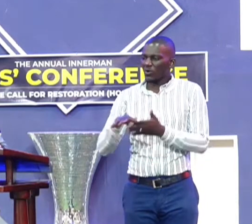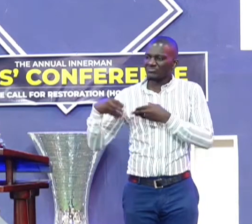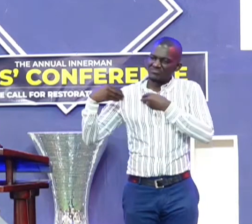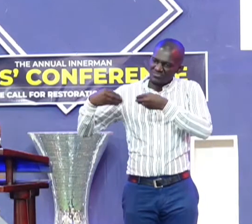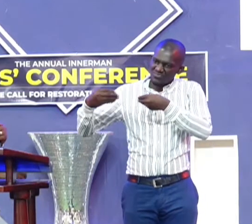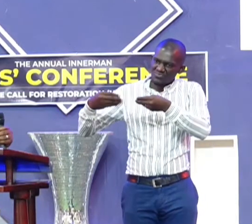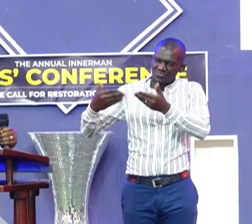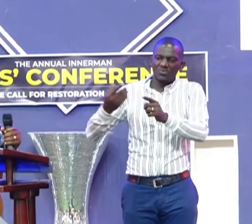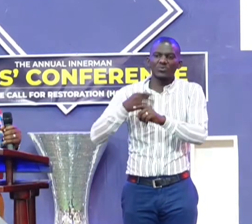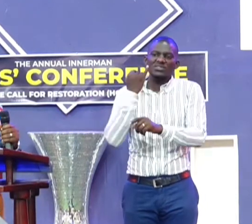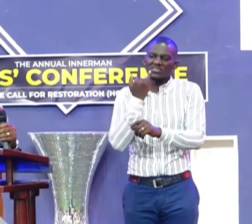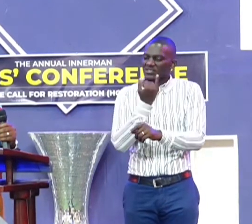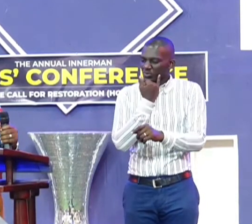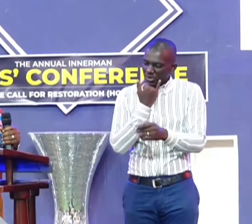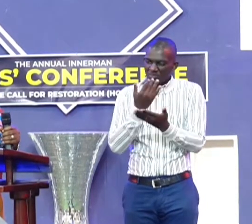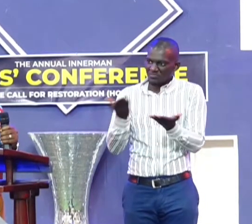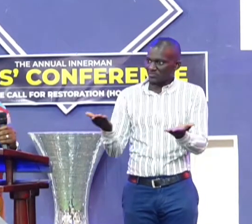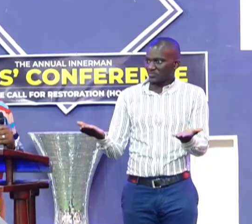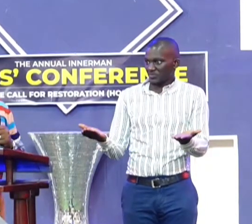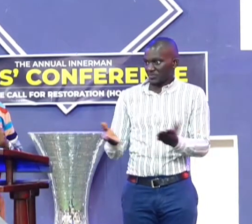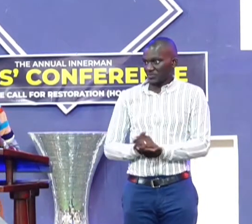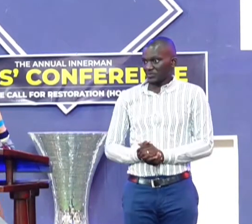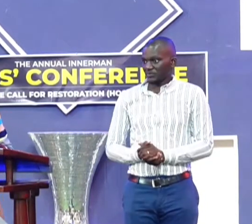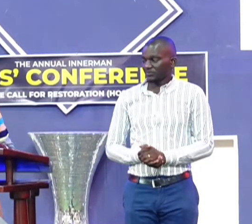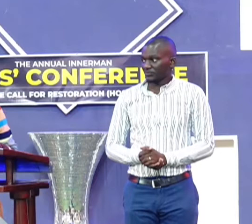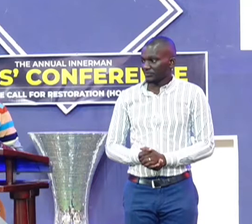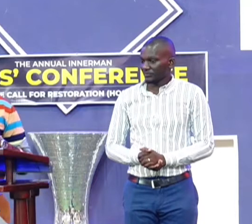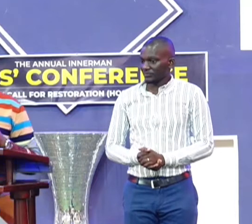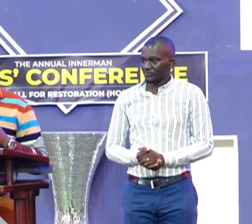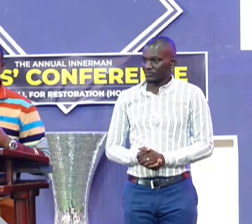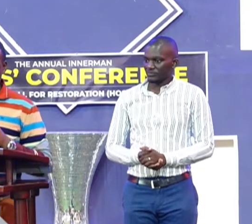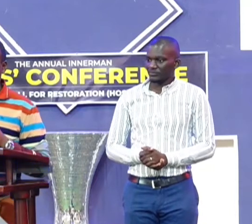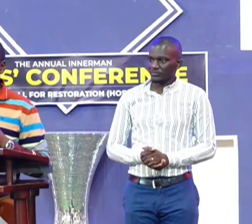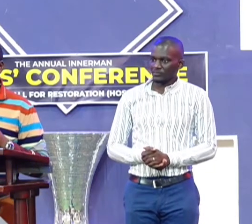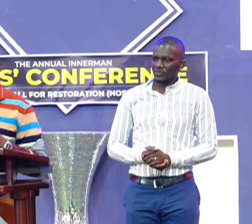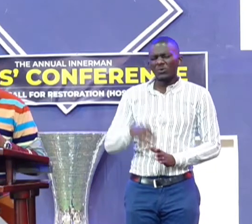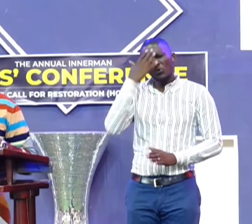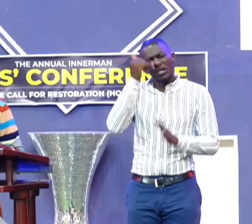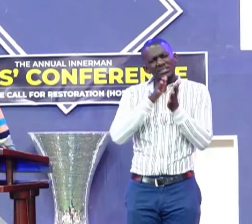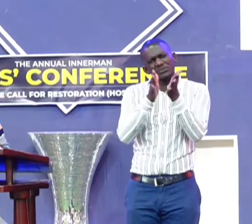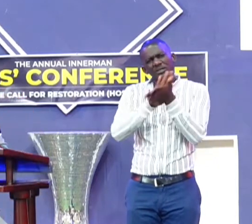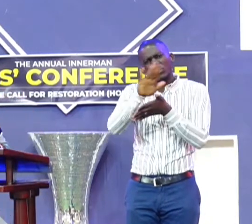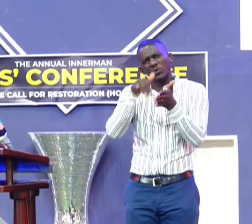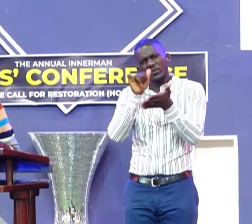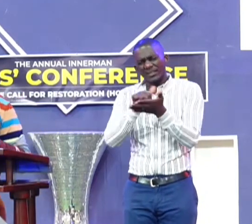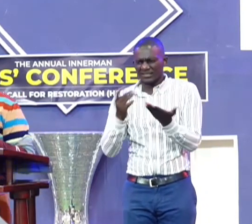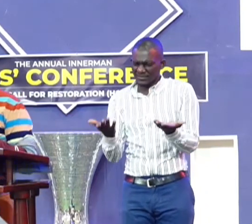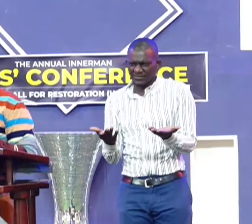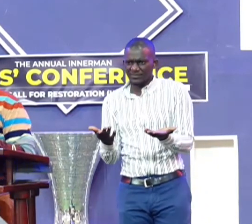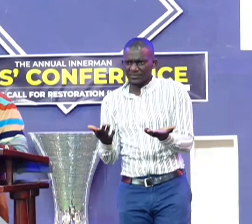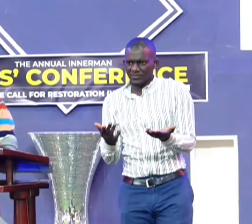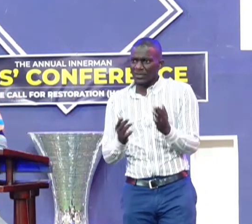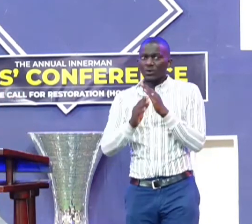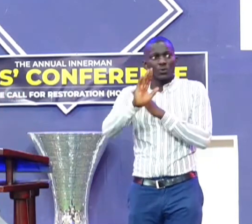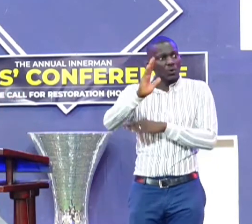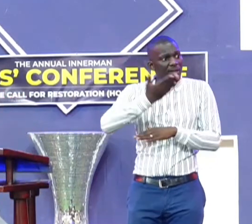Now out of David was the root of Israel. Why did I bring this